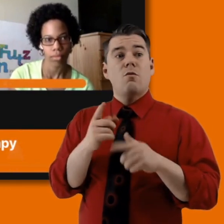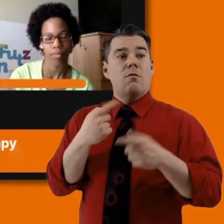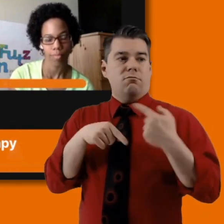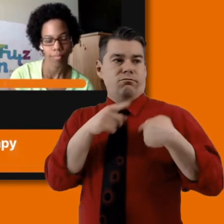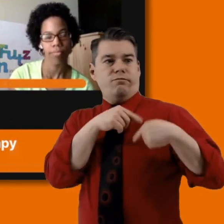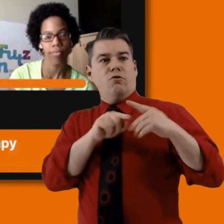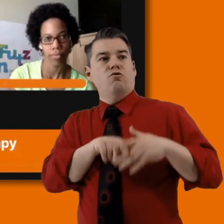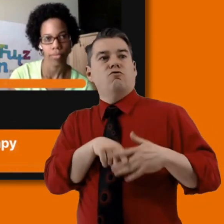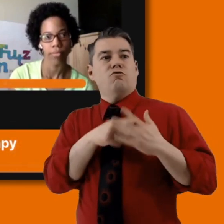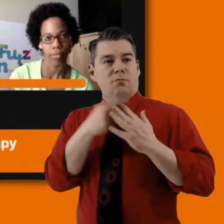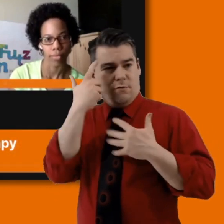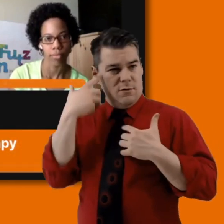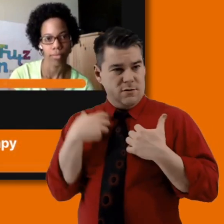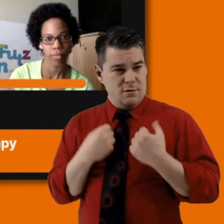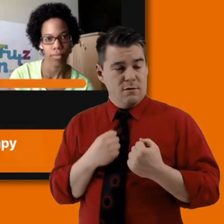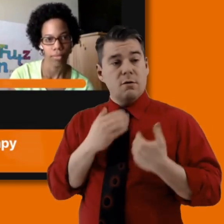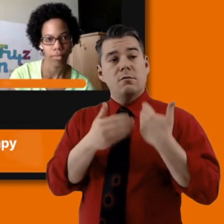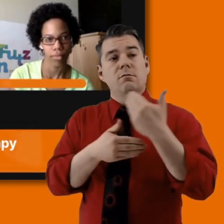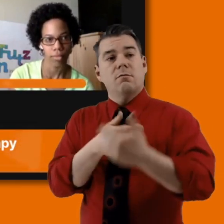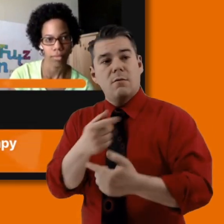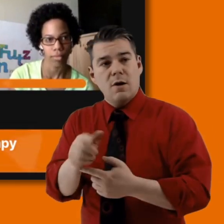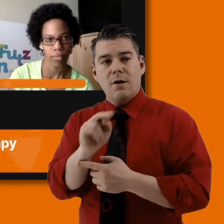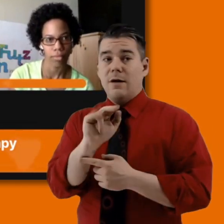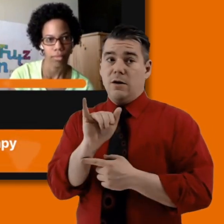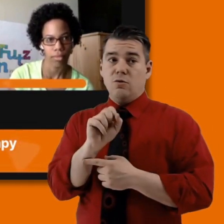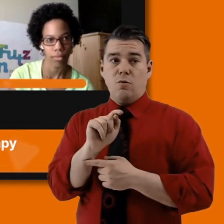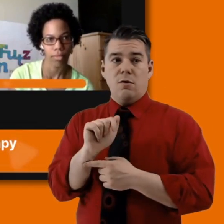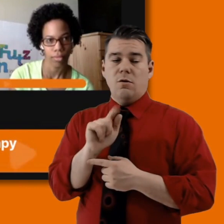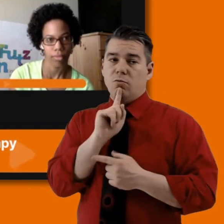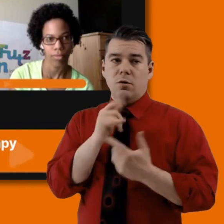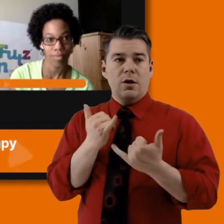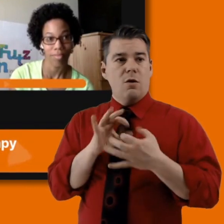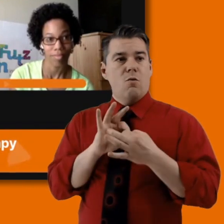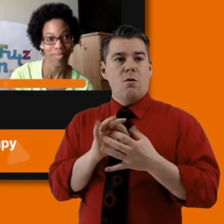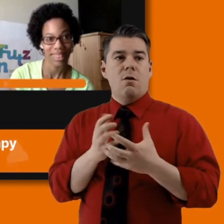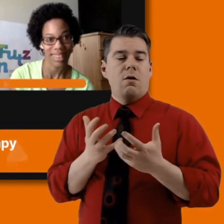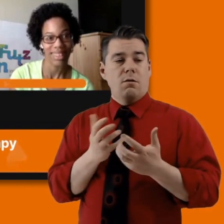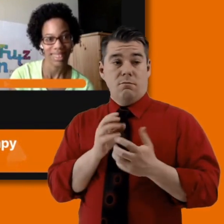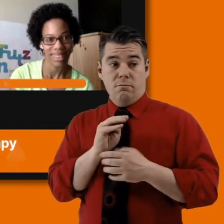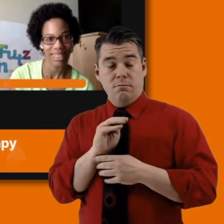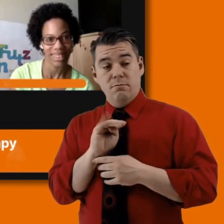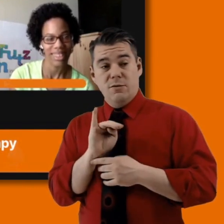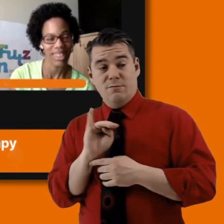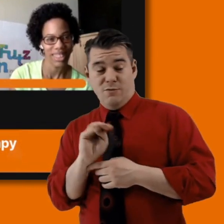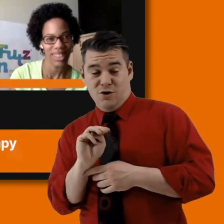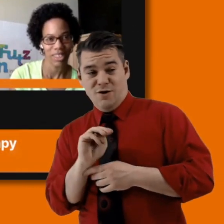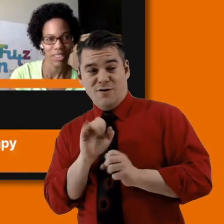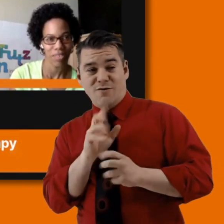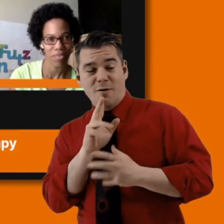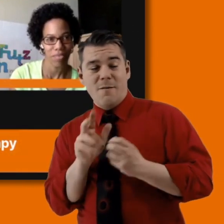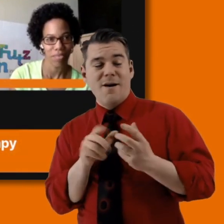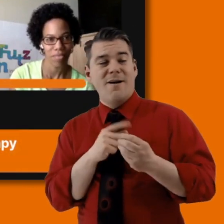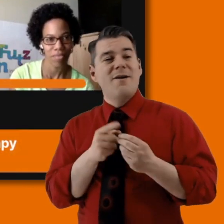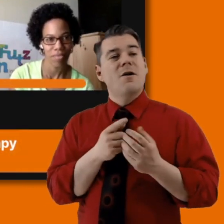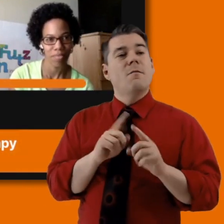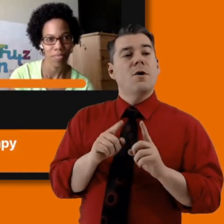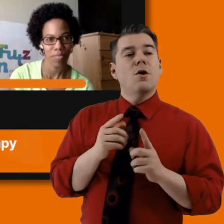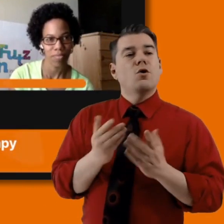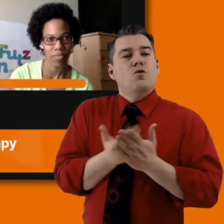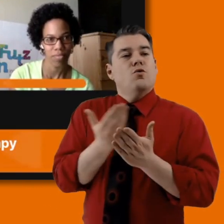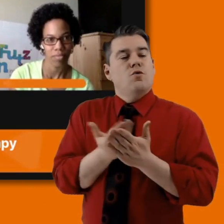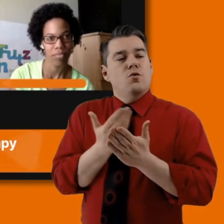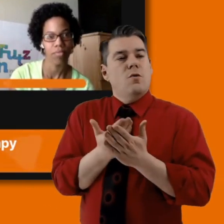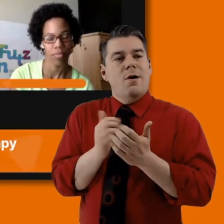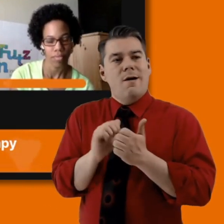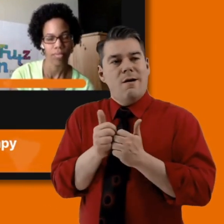mental health. And then NYSOTA's really been working a lot. And Michelle, you can talk a little bit about this. A lot of new initiatives to really